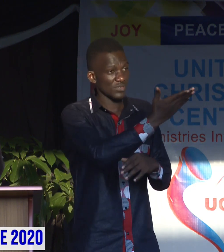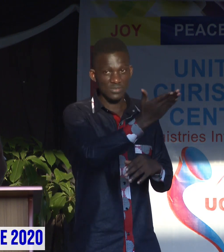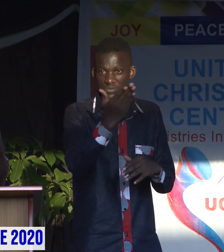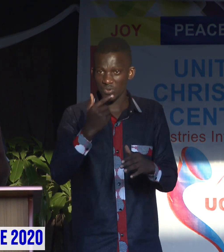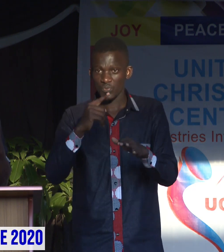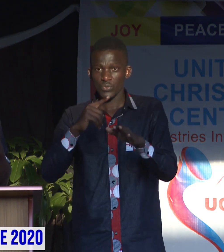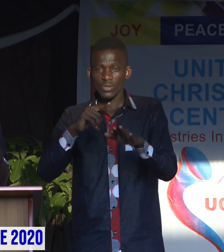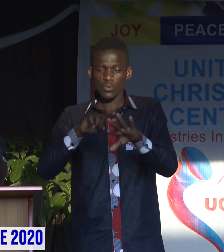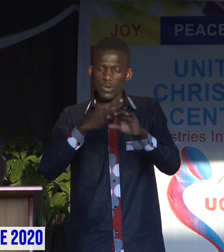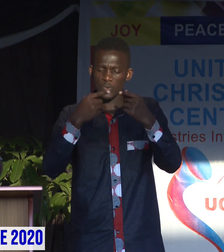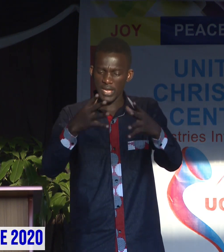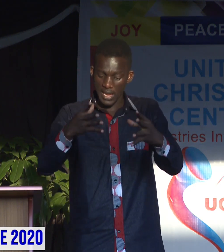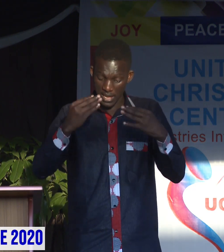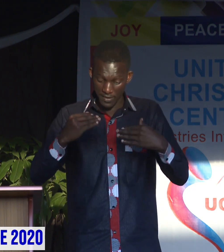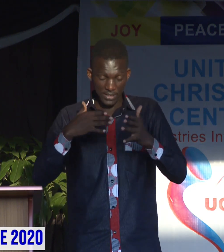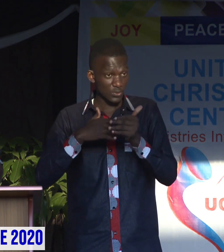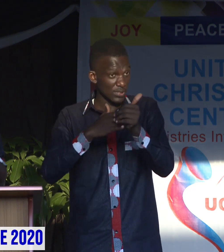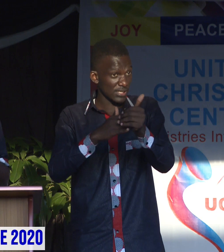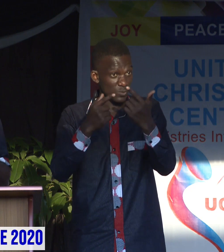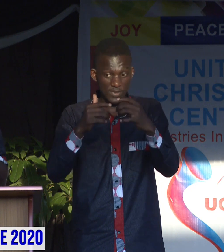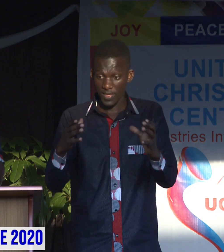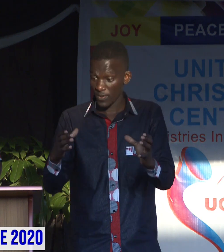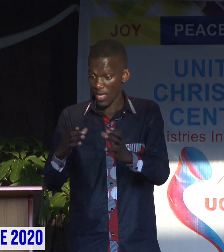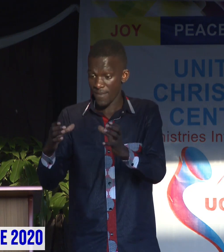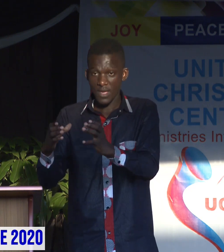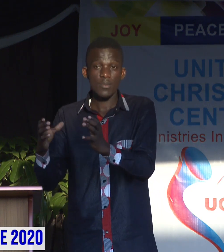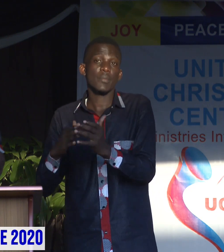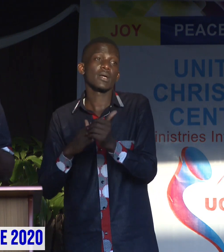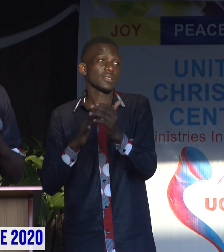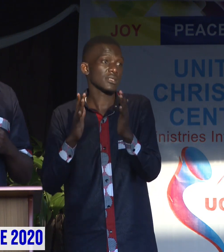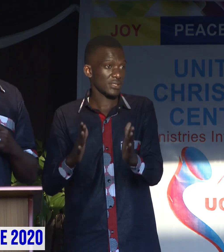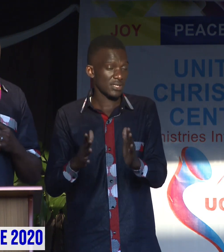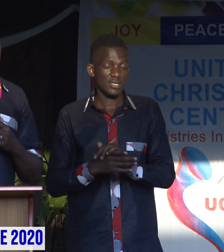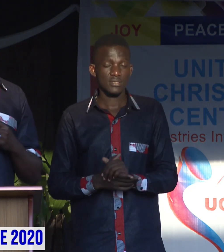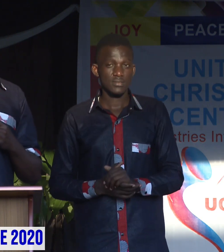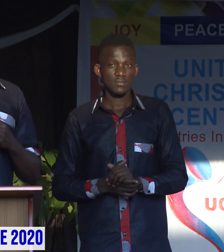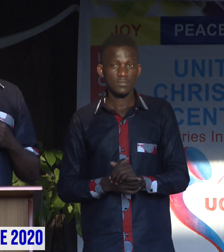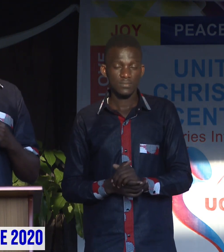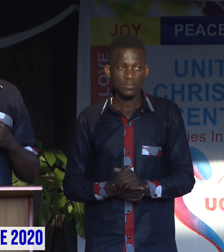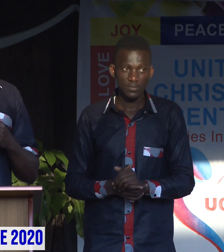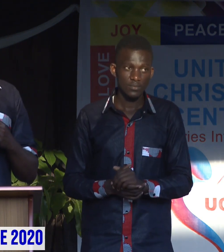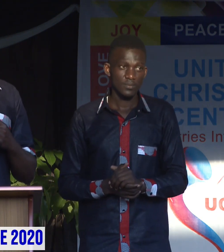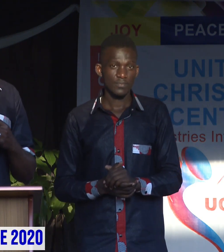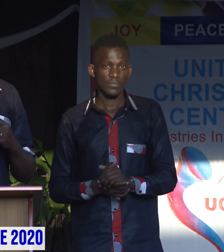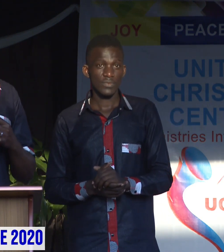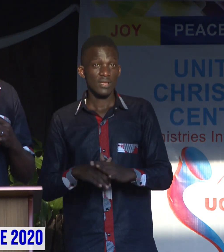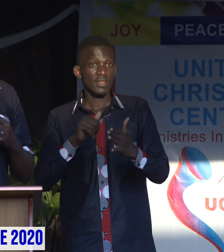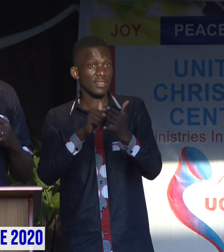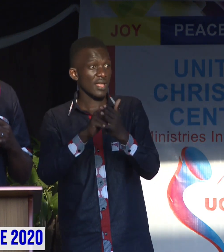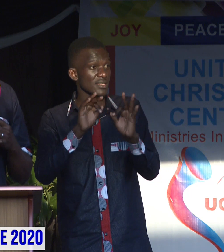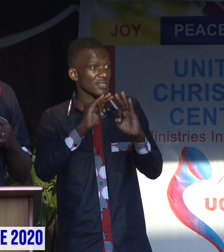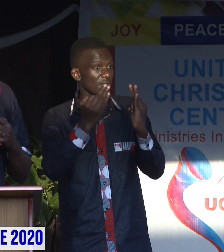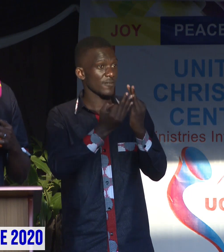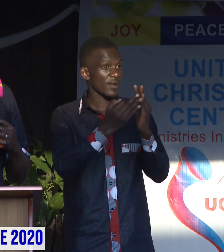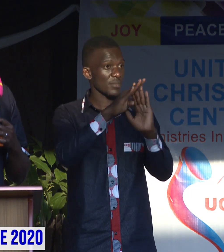given to lead as unit leaders. Nabadde mbagamba ntwe batu okulembera nga ba unit leader. It is the family system that